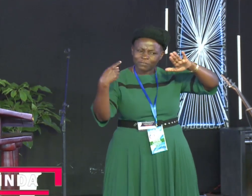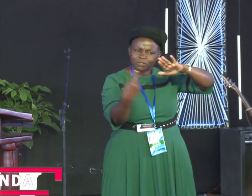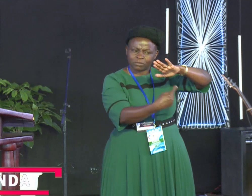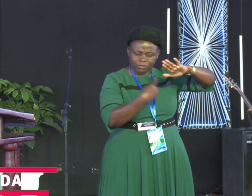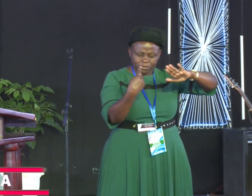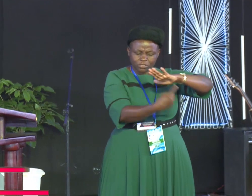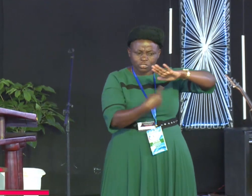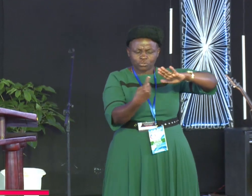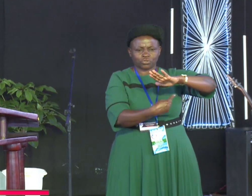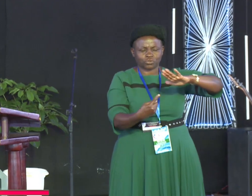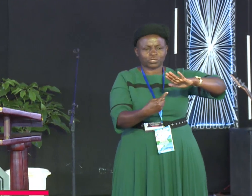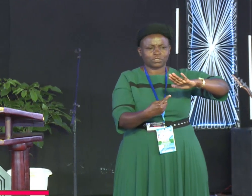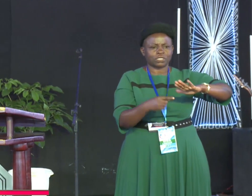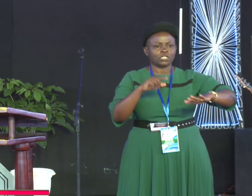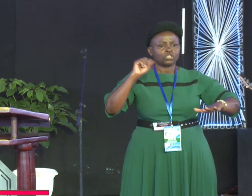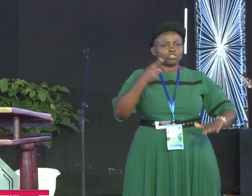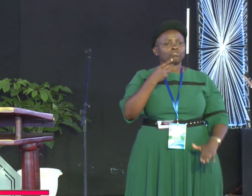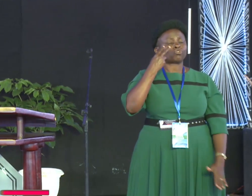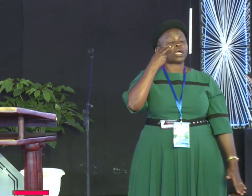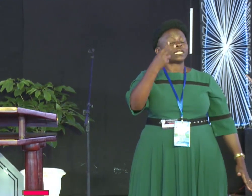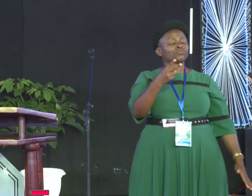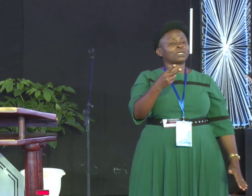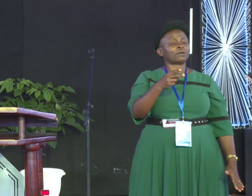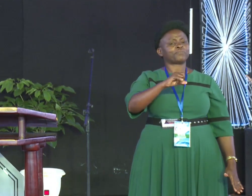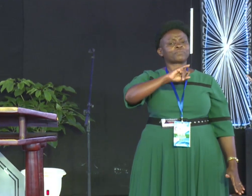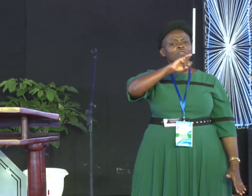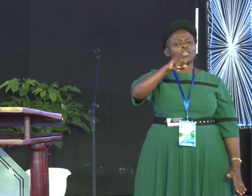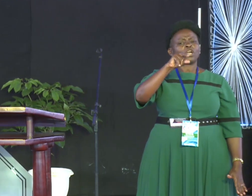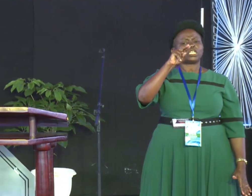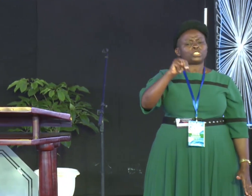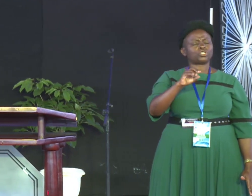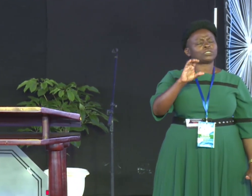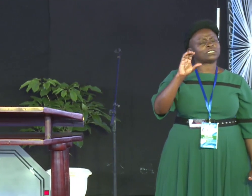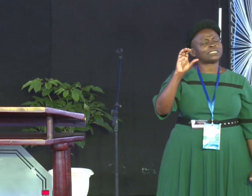different circumstances. First we see her